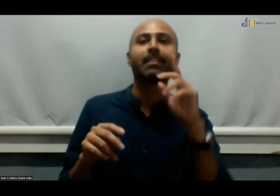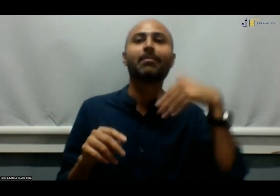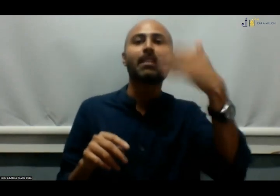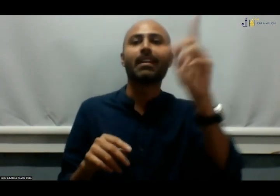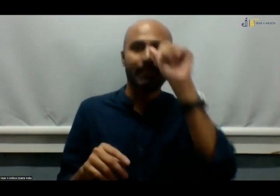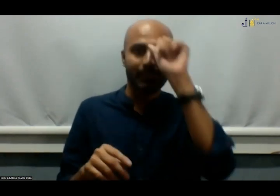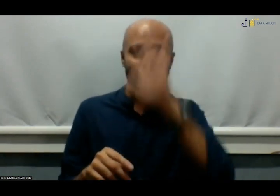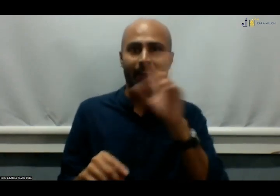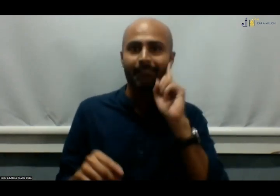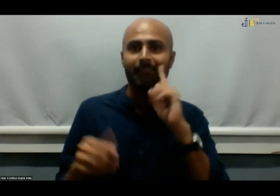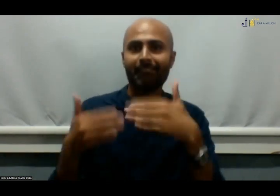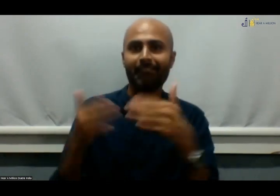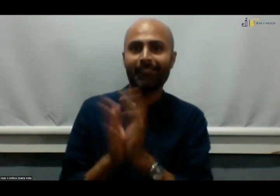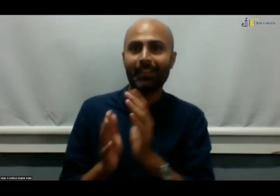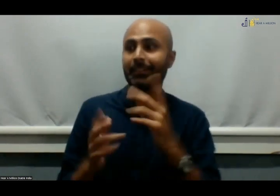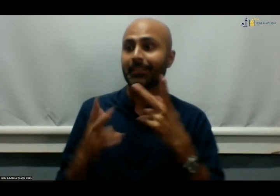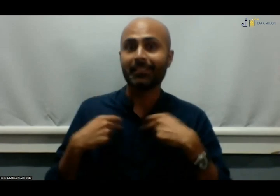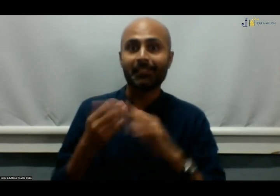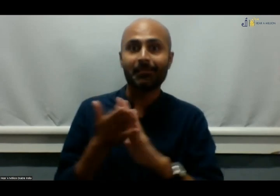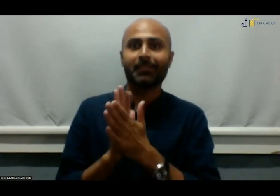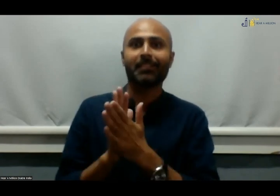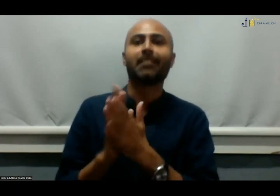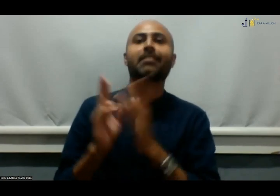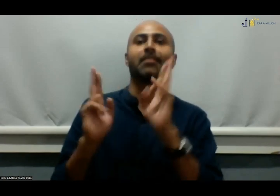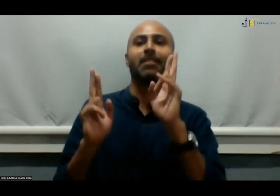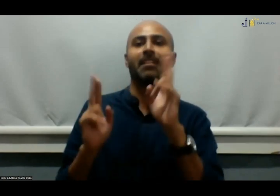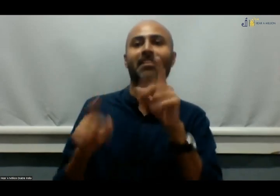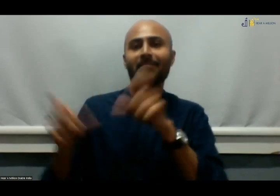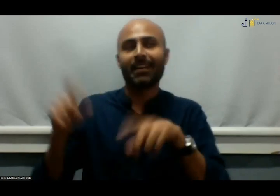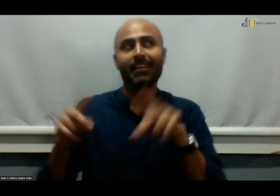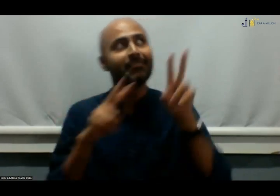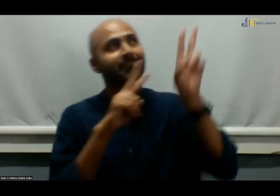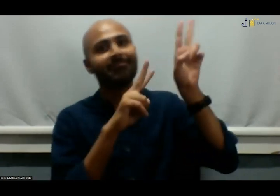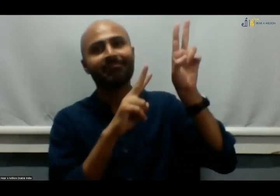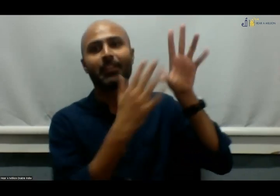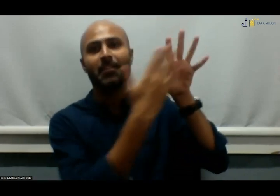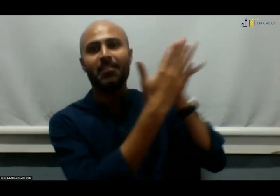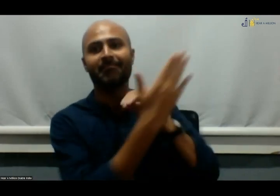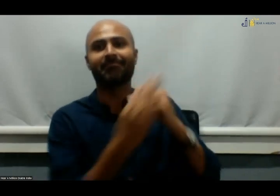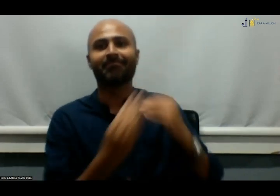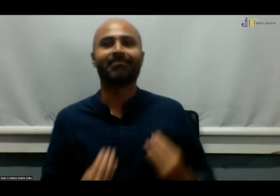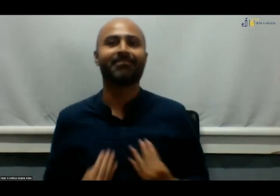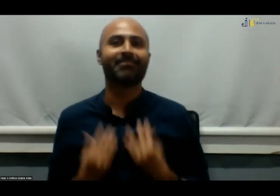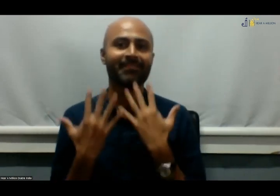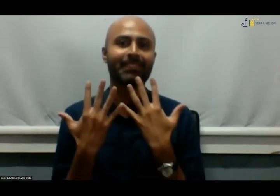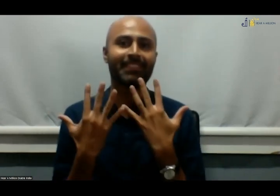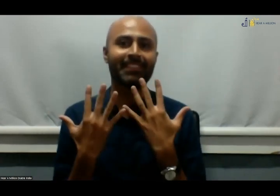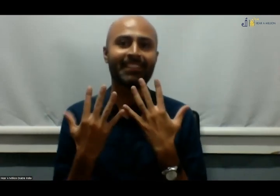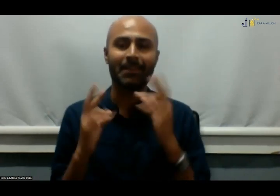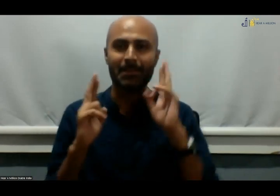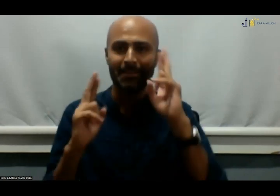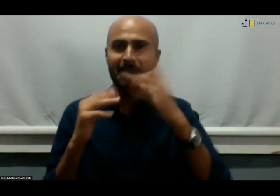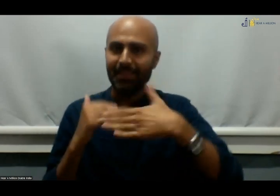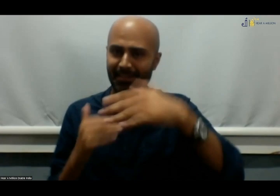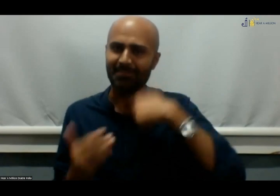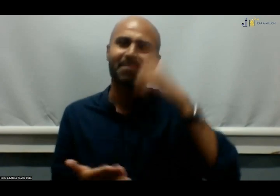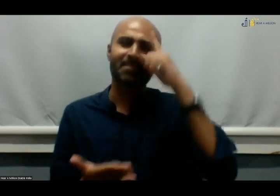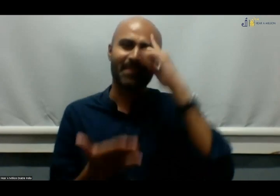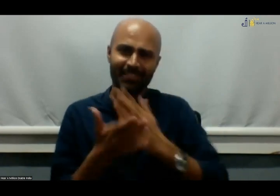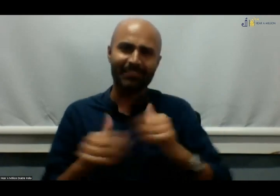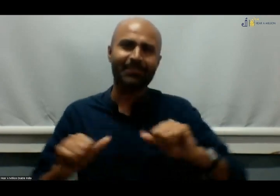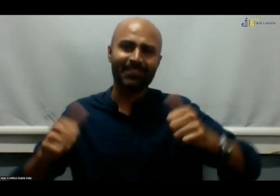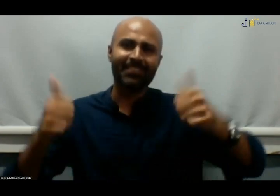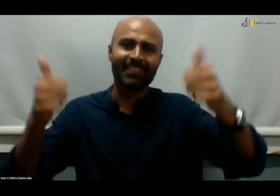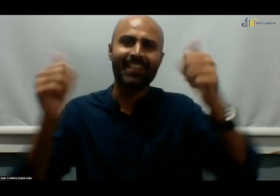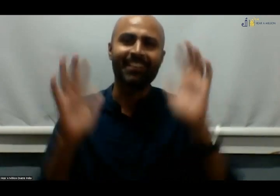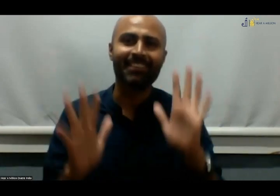yes, God, Indian deaf in India, there was just one person who was doing that, and she was